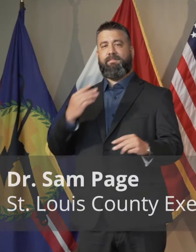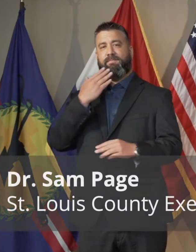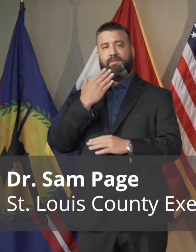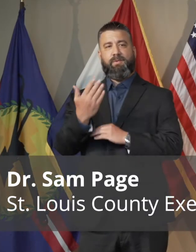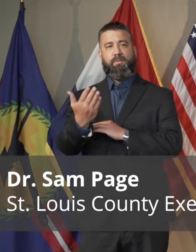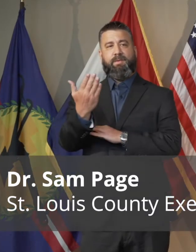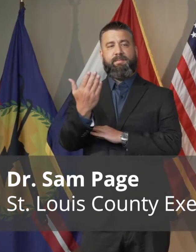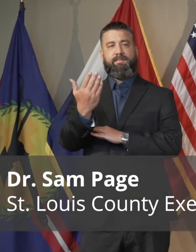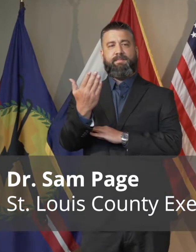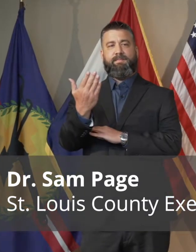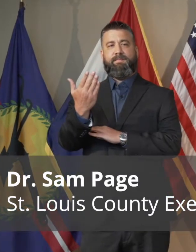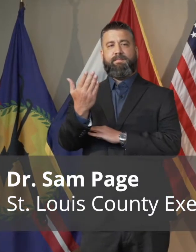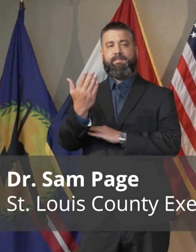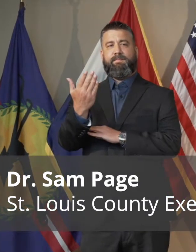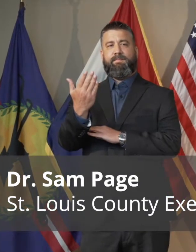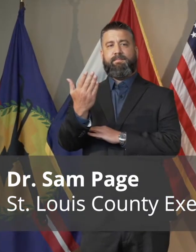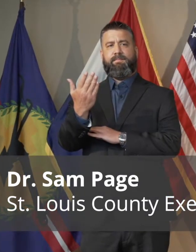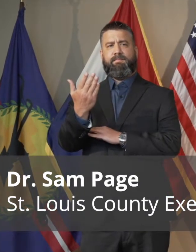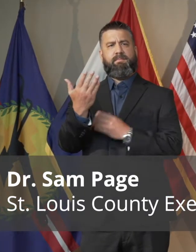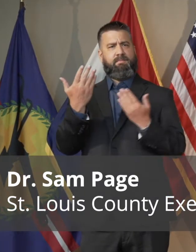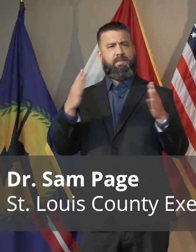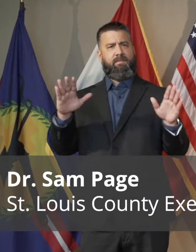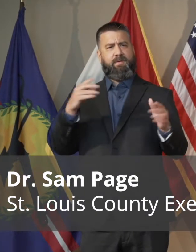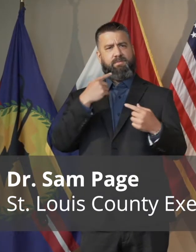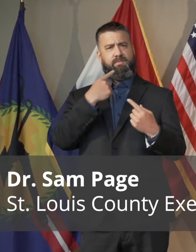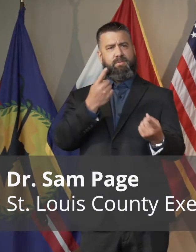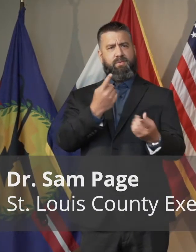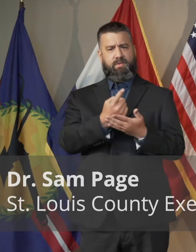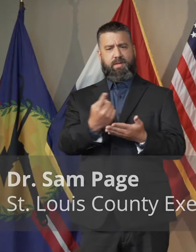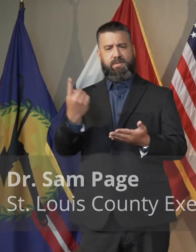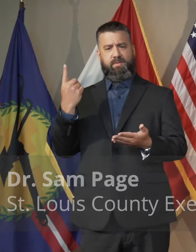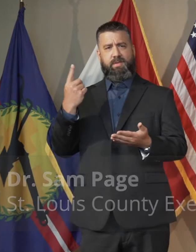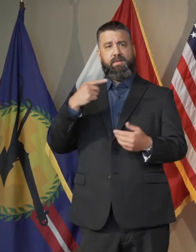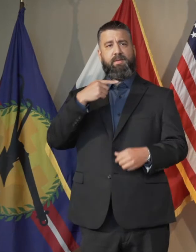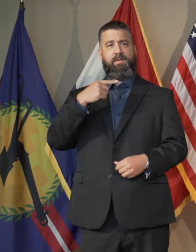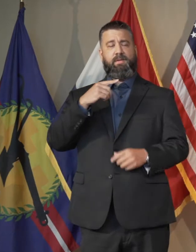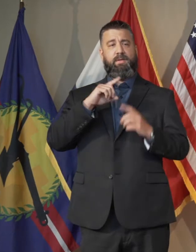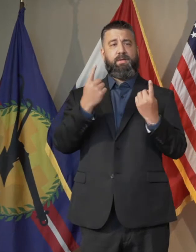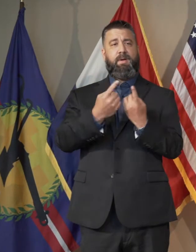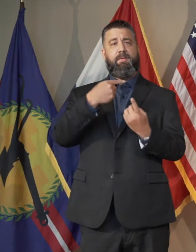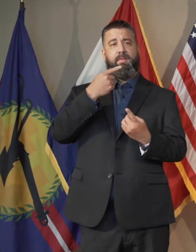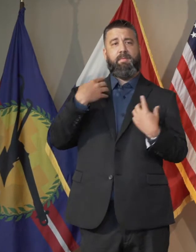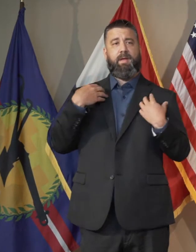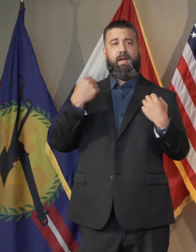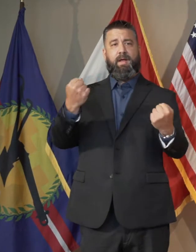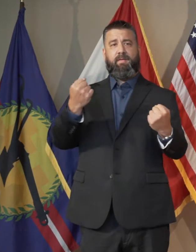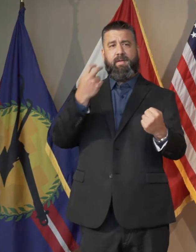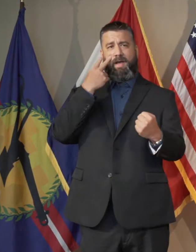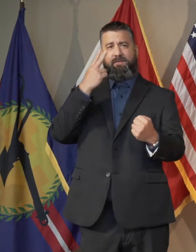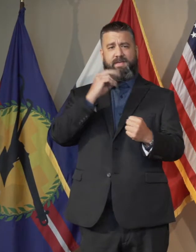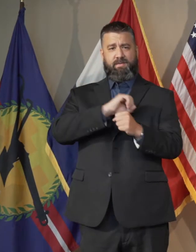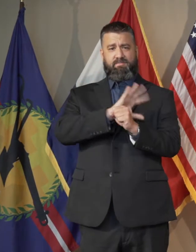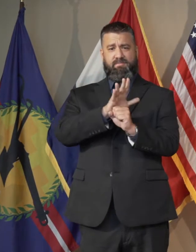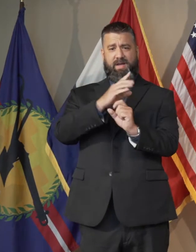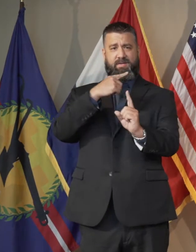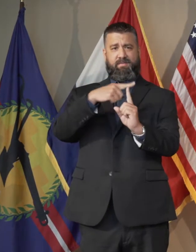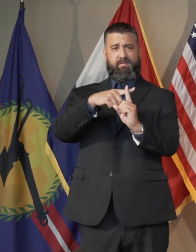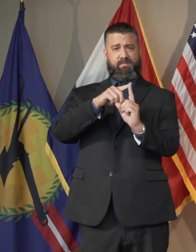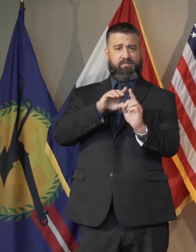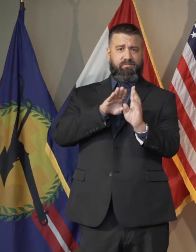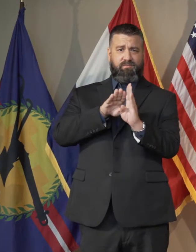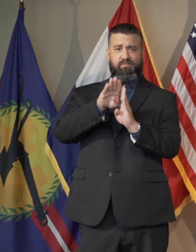Good morning. As I told you last week, the Department of Public Health has seen a sharp increase in COVID-19